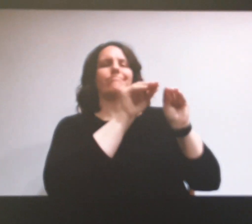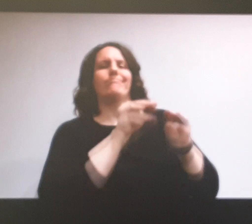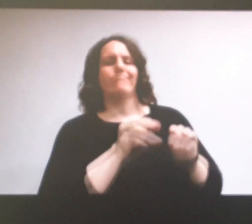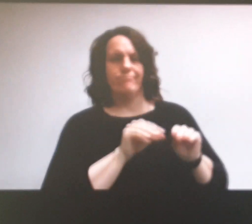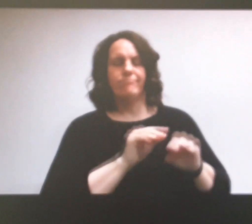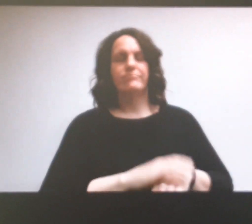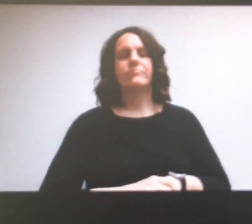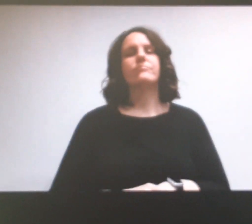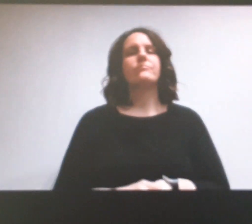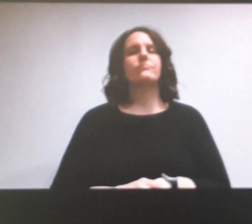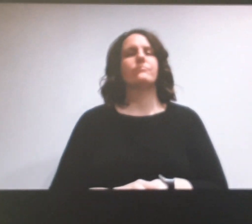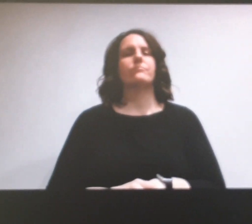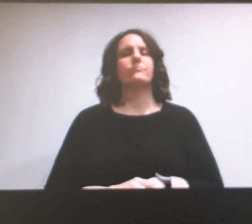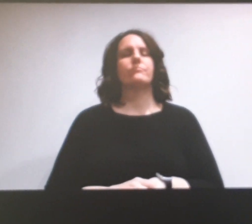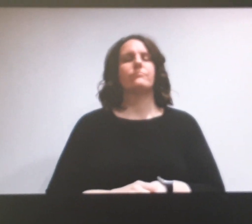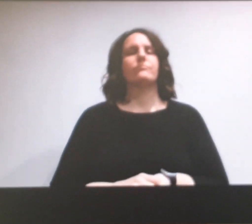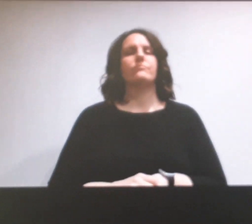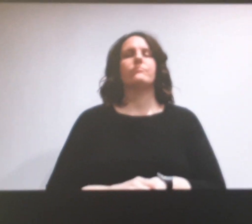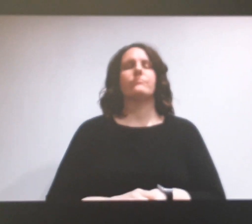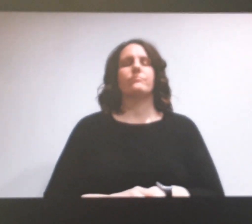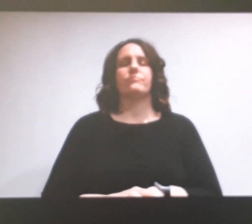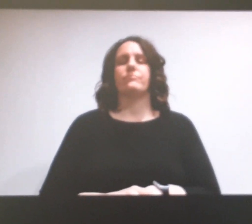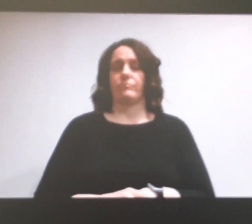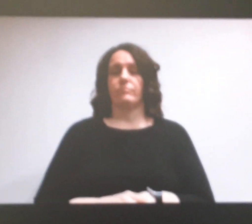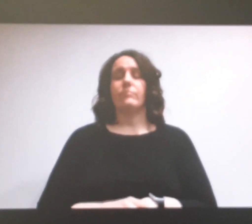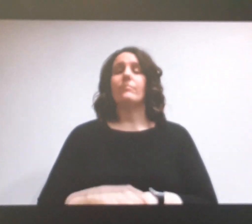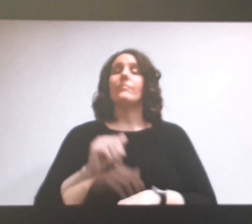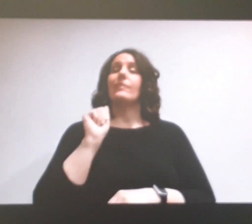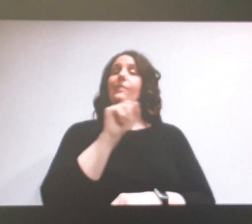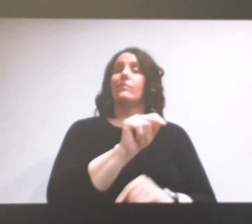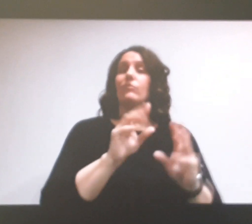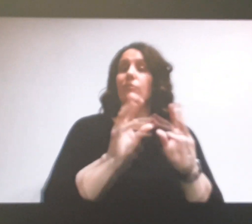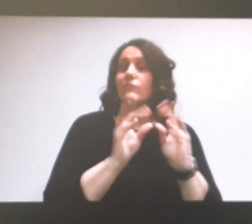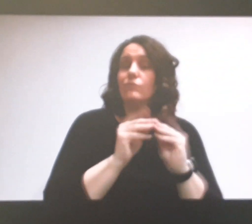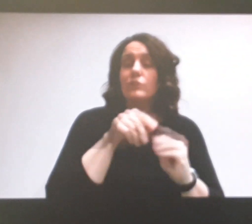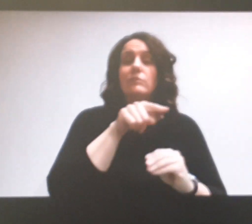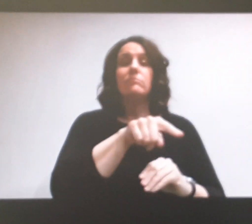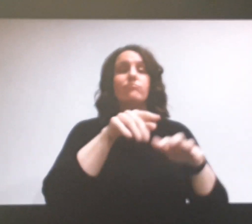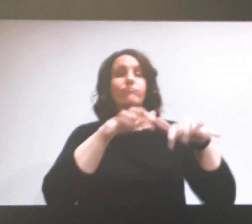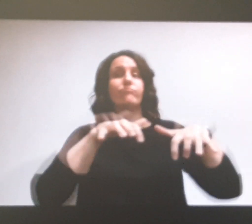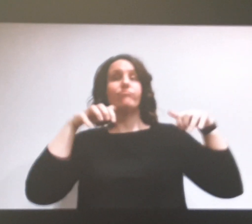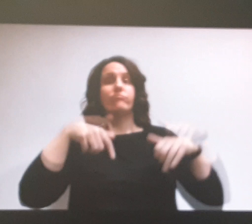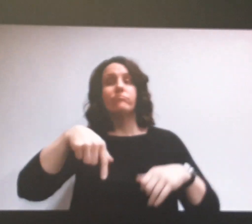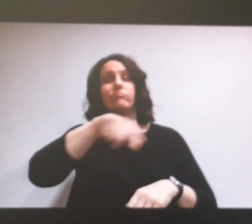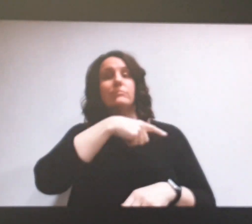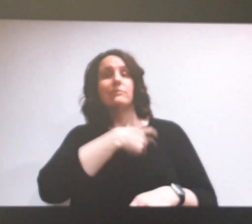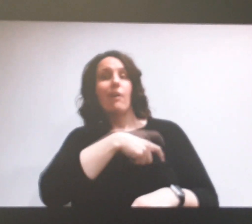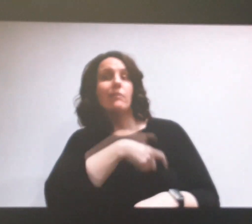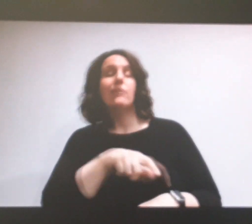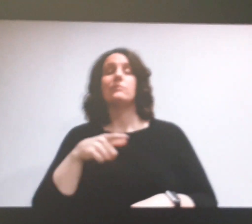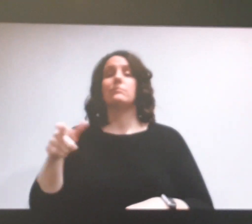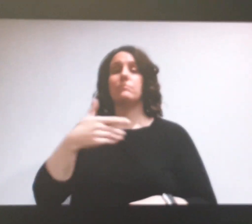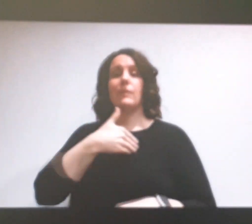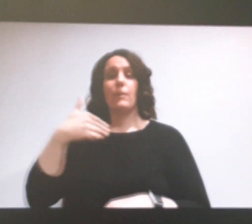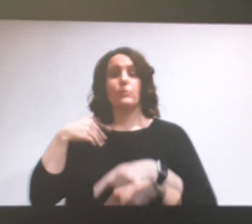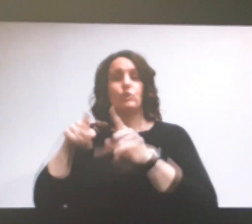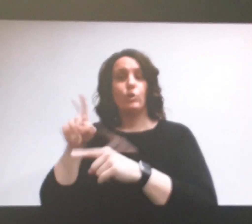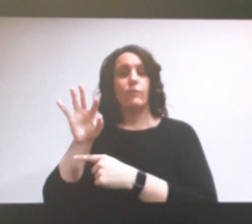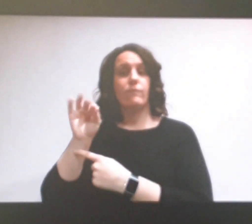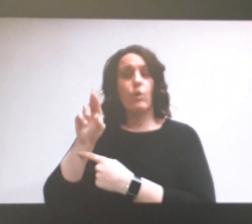Make sure there's no missing data. Make sure you have everything that you need in it. At the conference itself, we